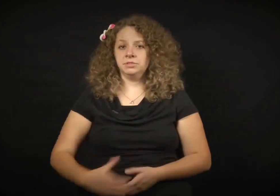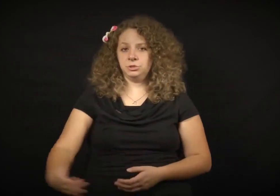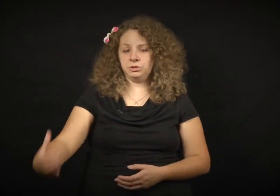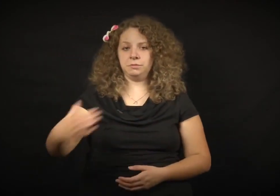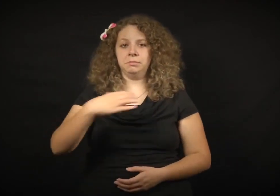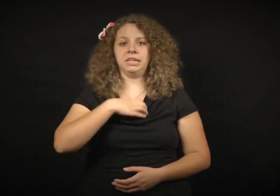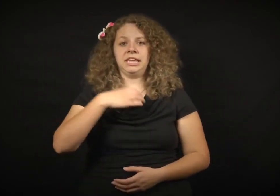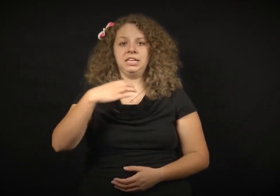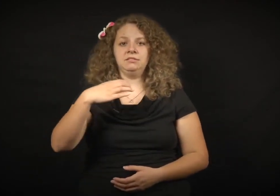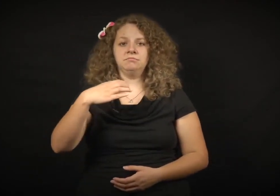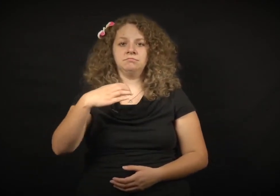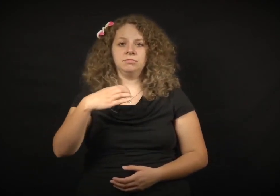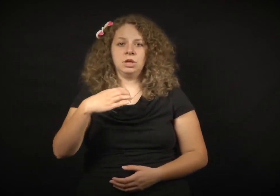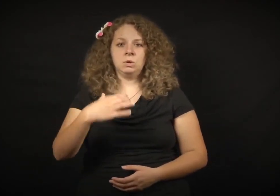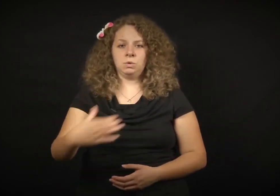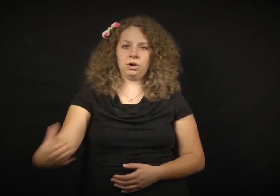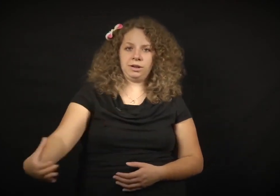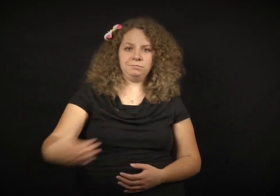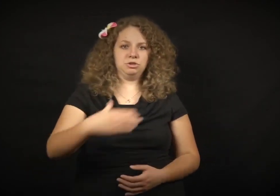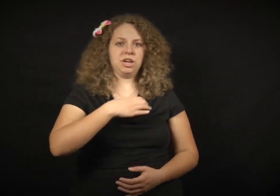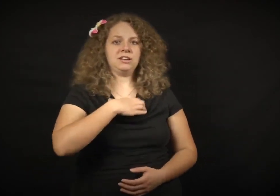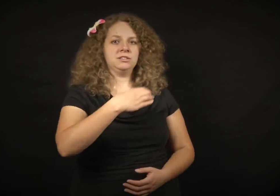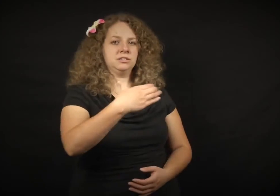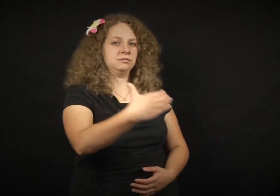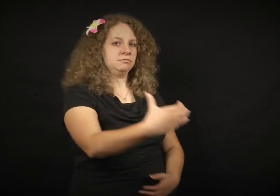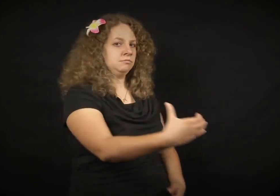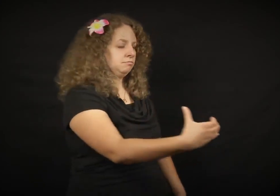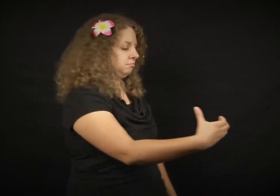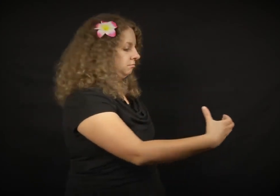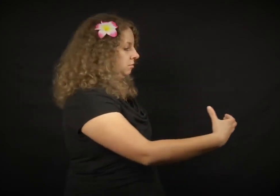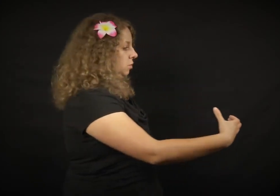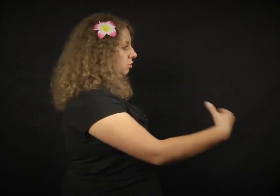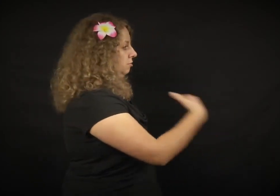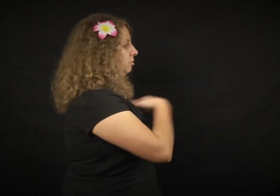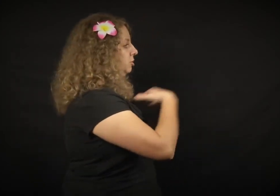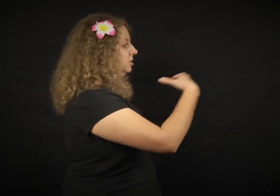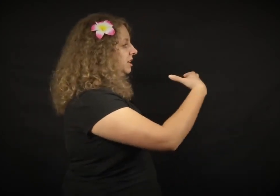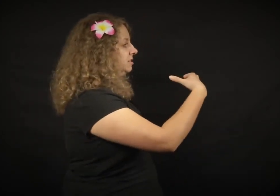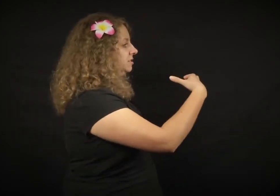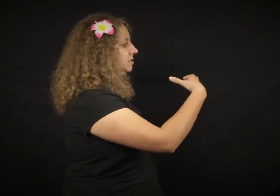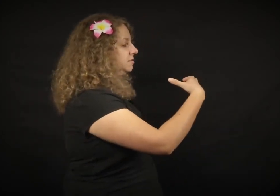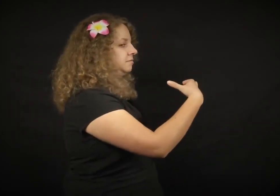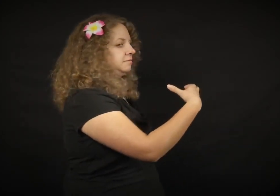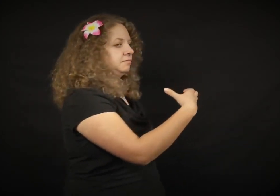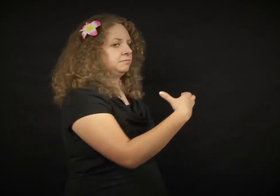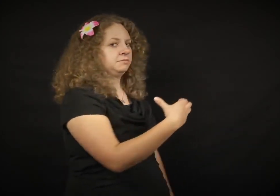To complain or object or protest.